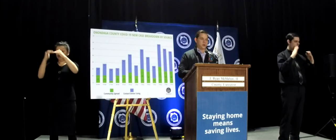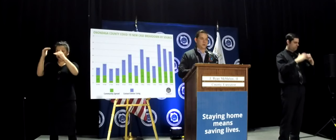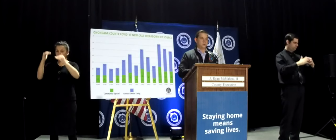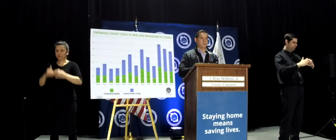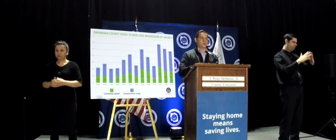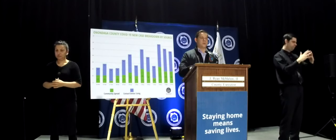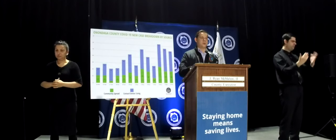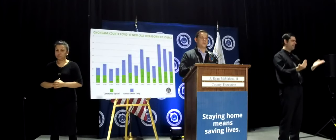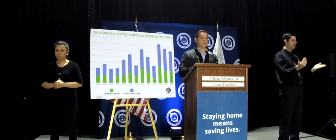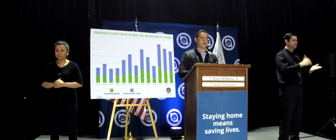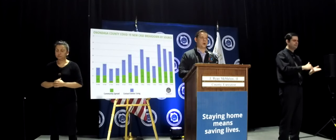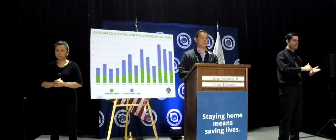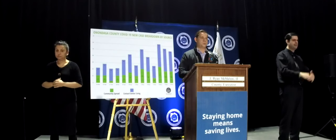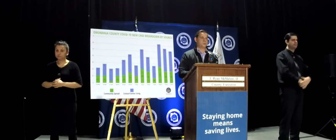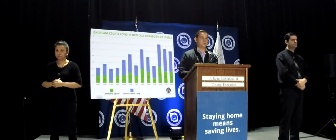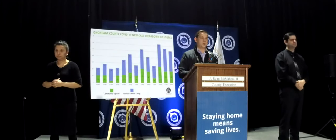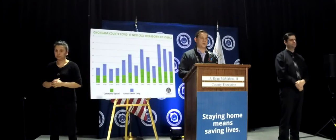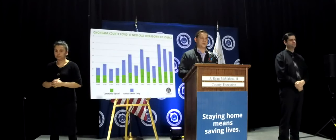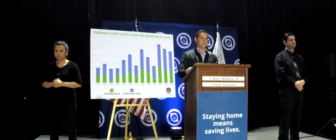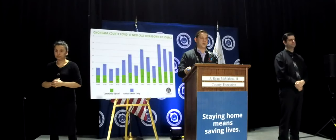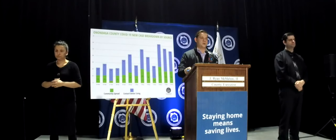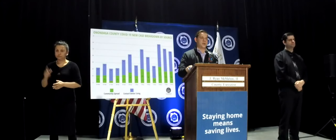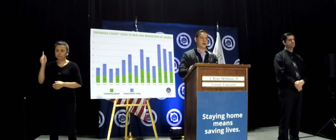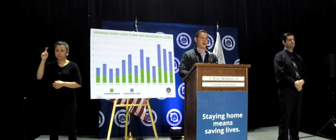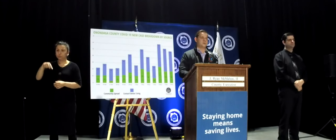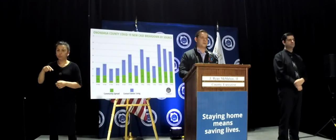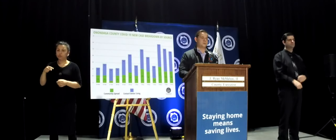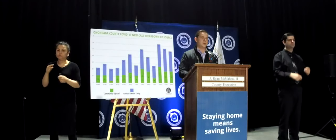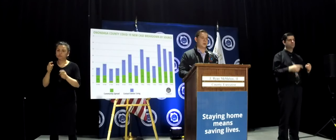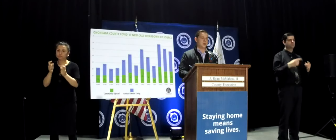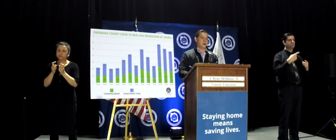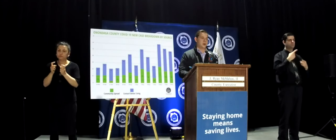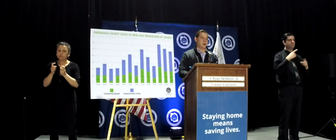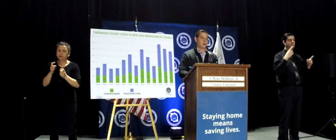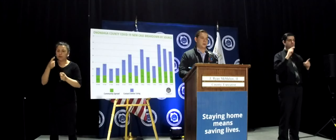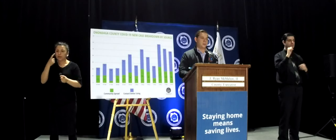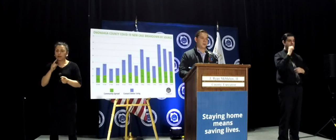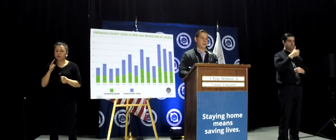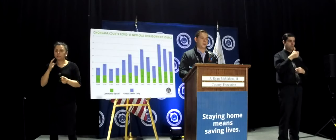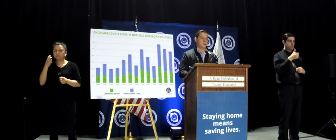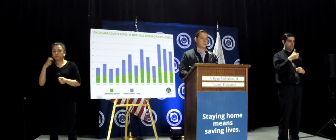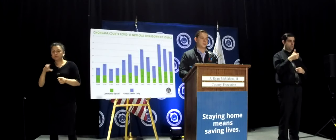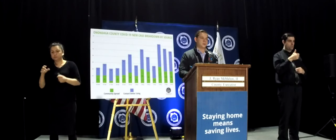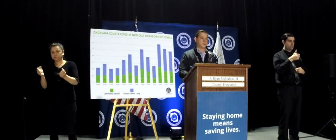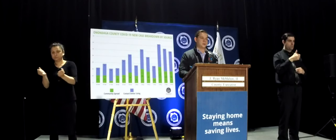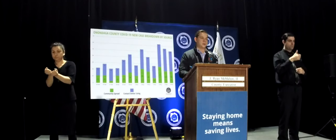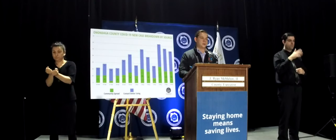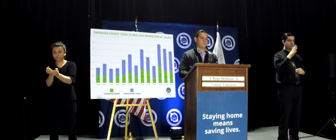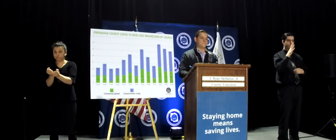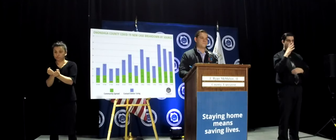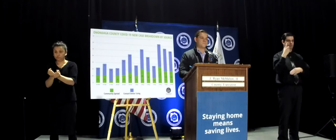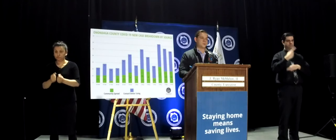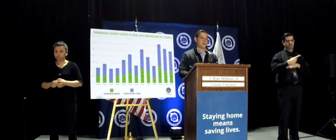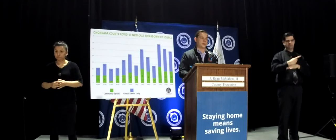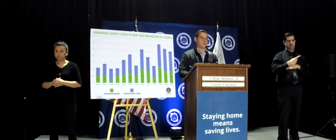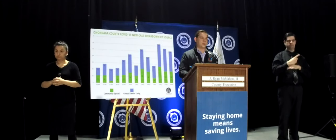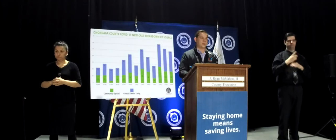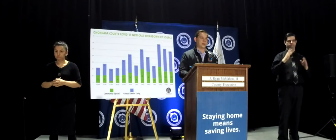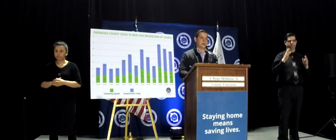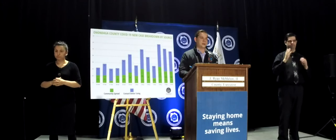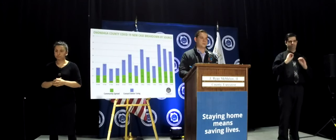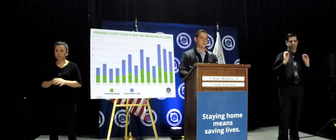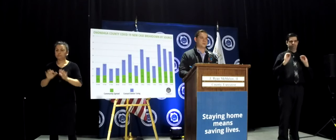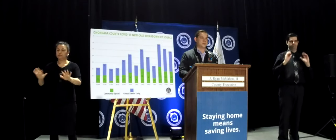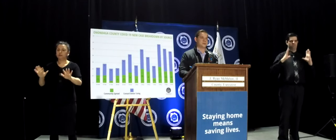again, we'll give a briefing tomorrow. Then we're going to take Mother's Day off, and certainly thank